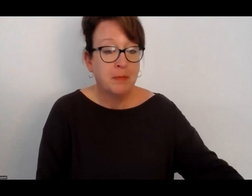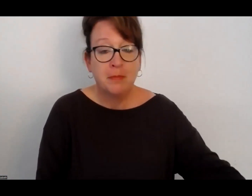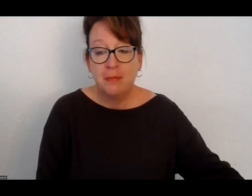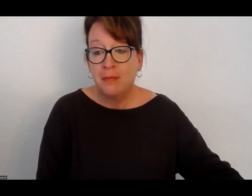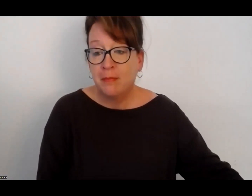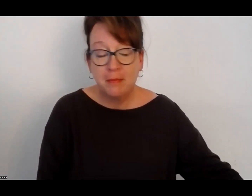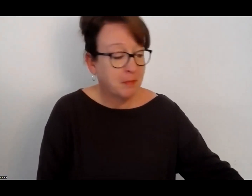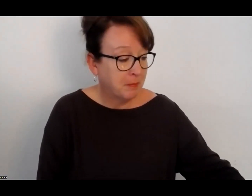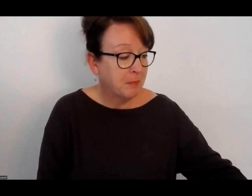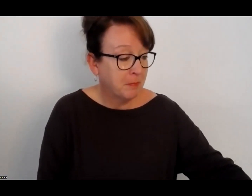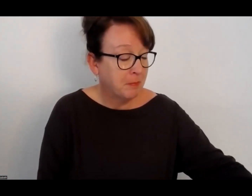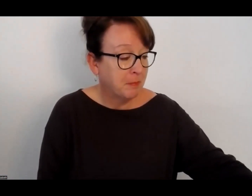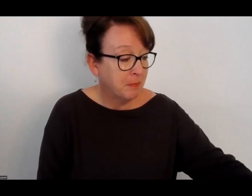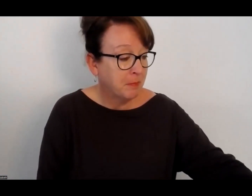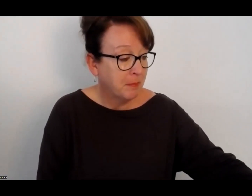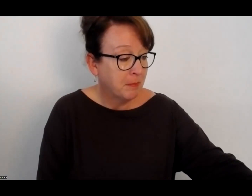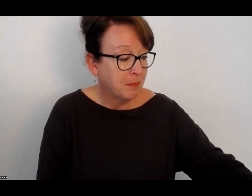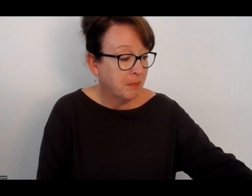Great.